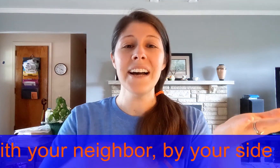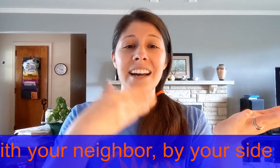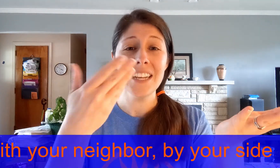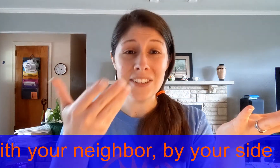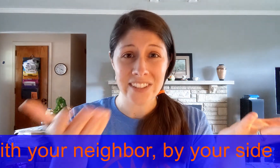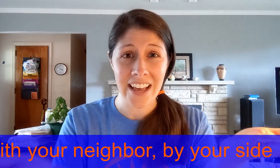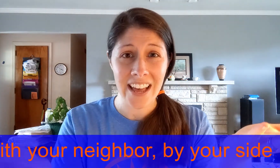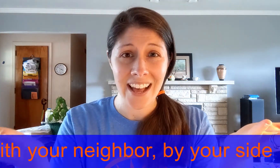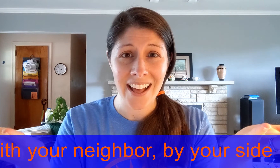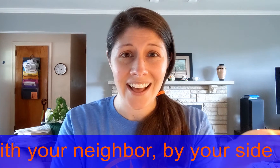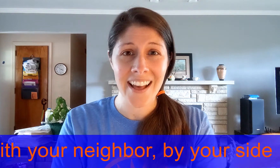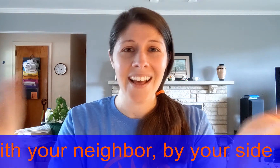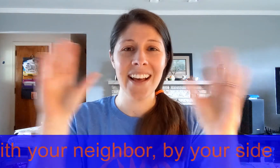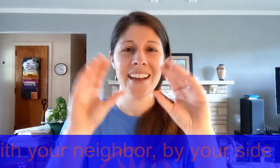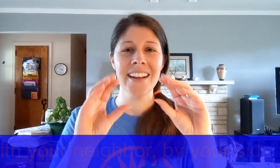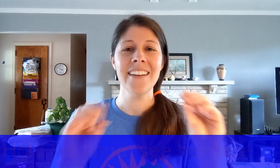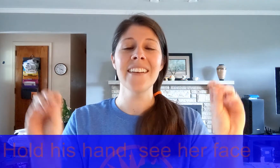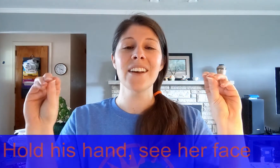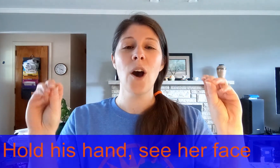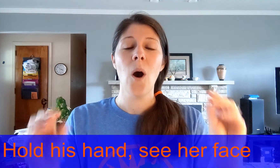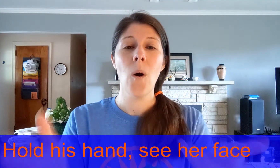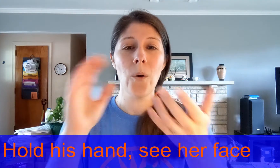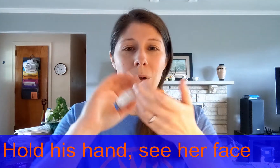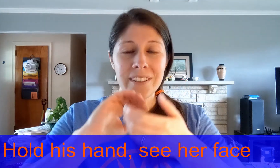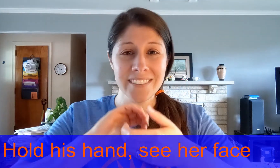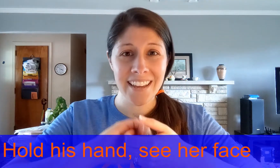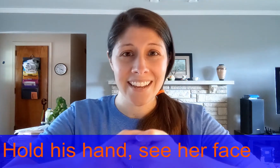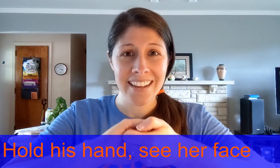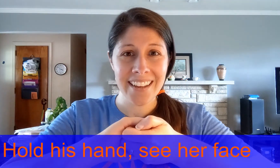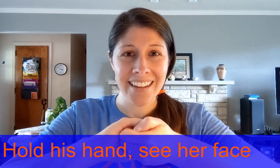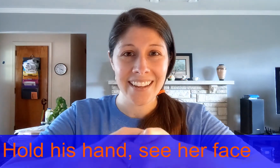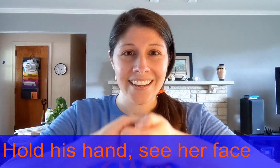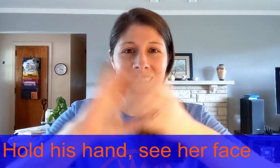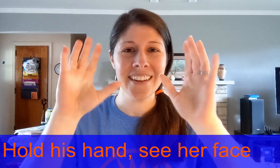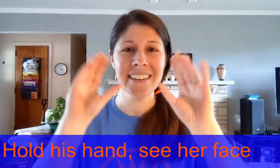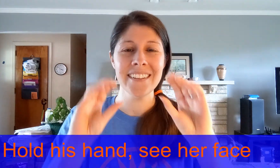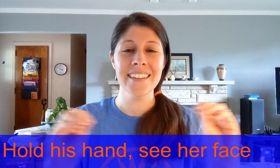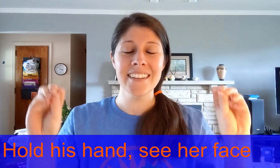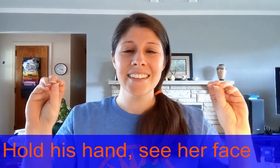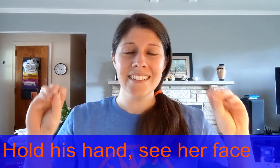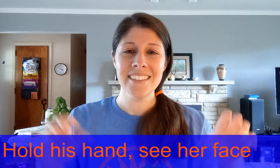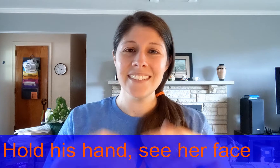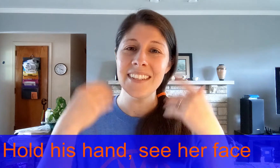by your side, hold his hand, see